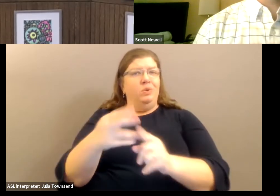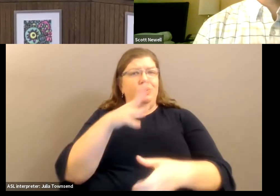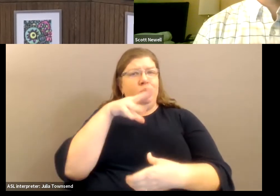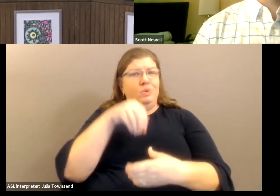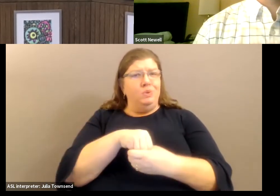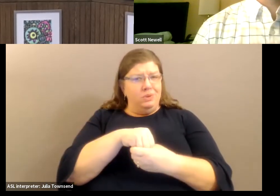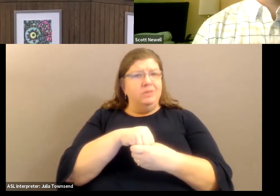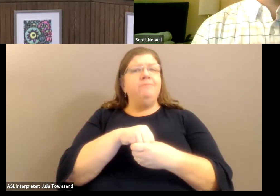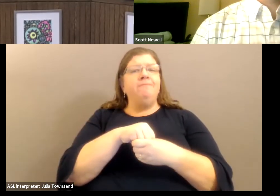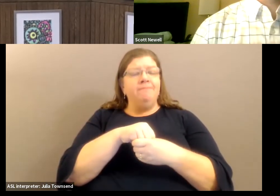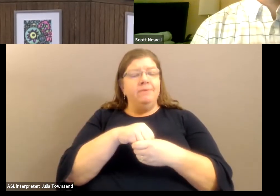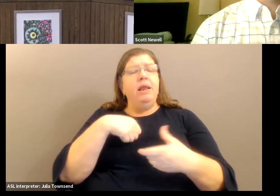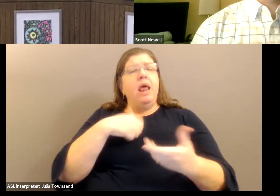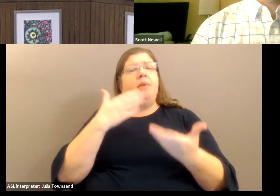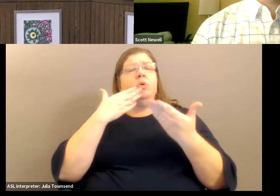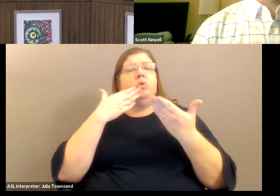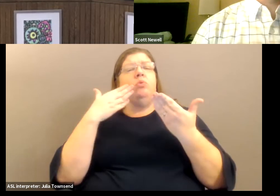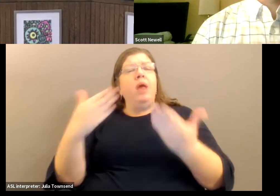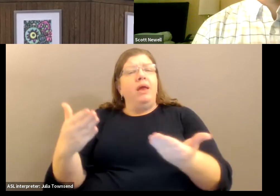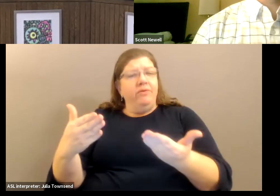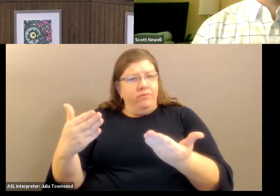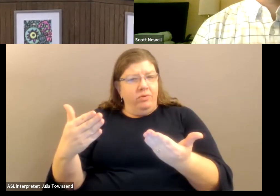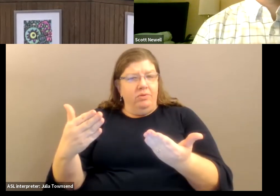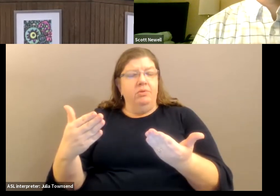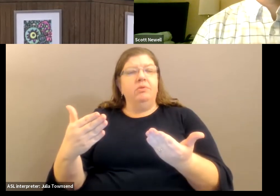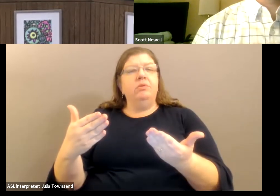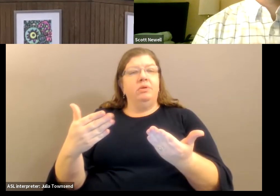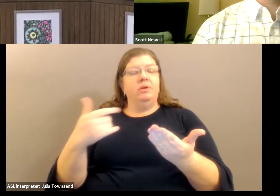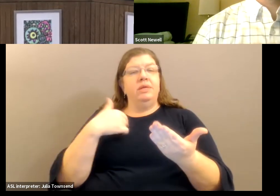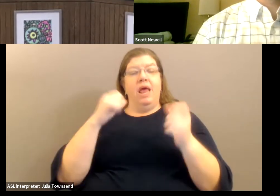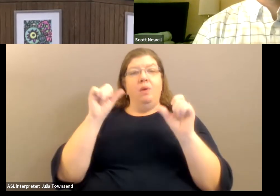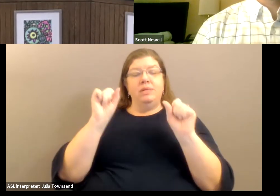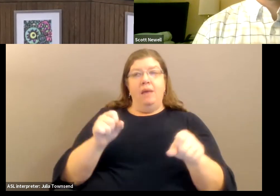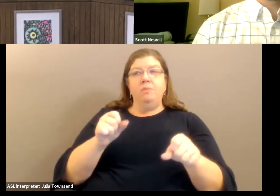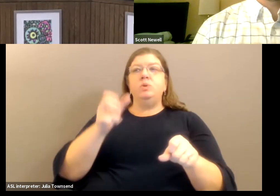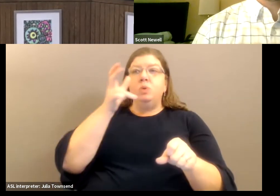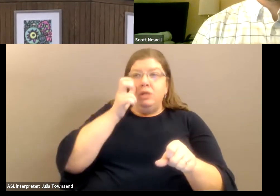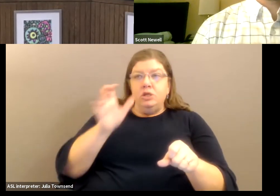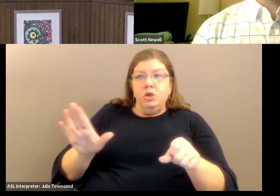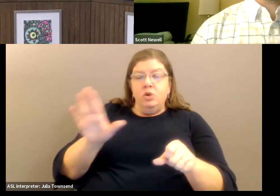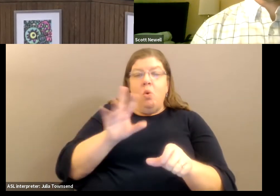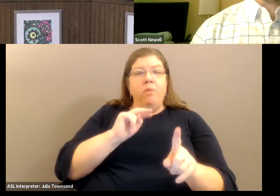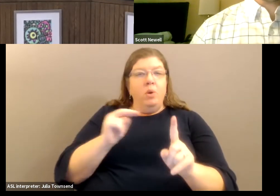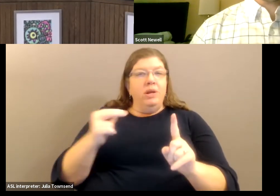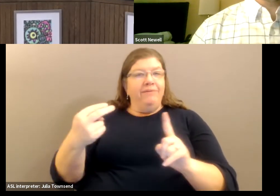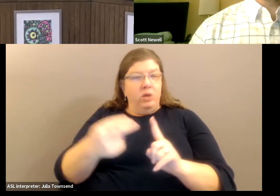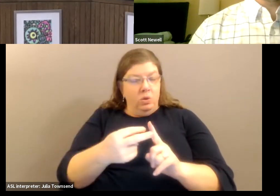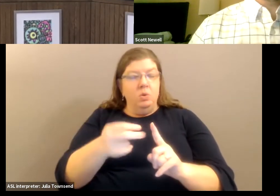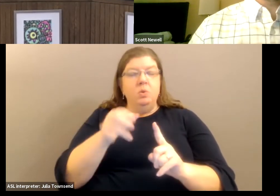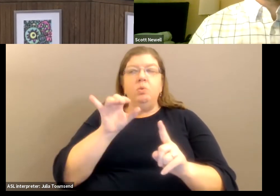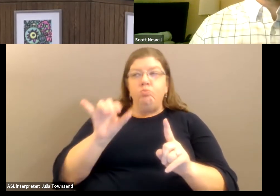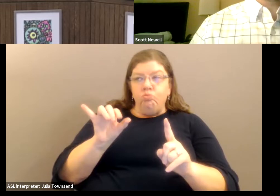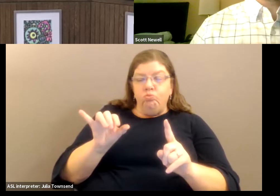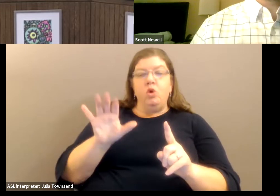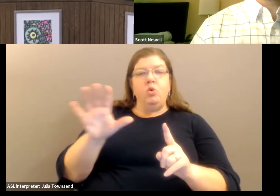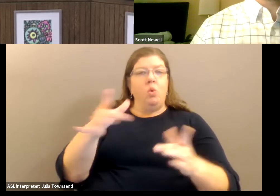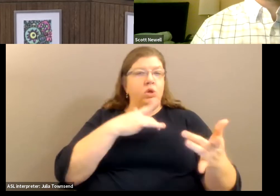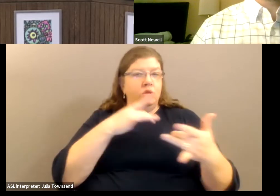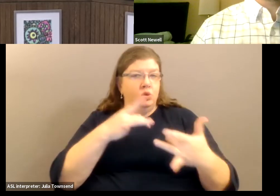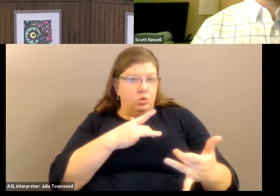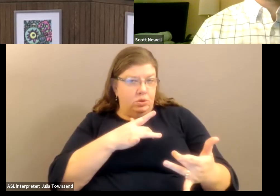very grateful that I was able to listen to your point of view and to your